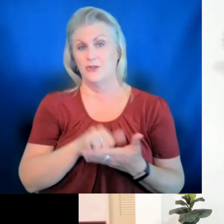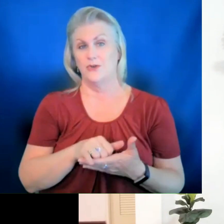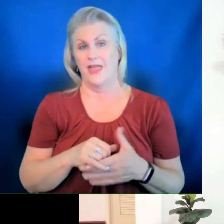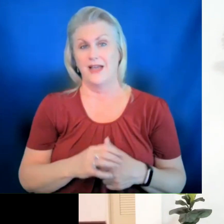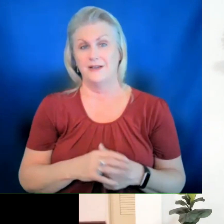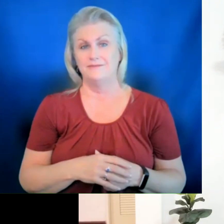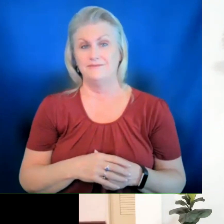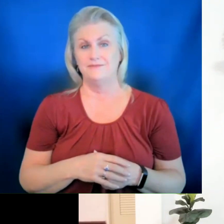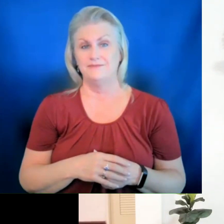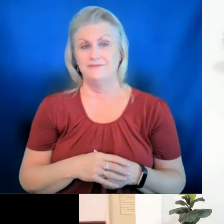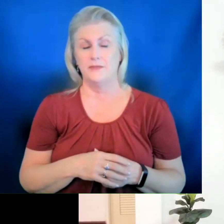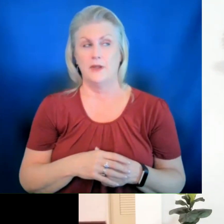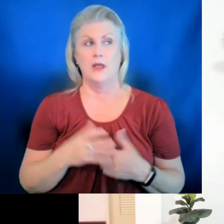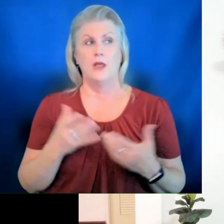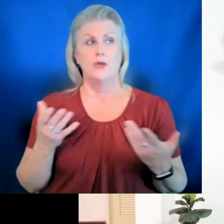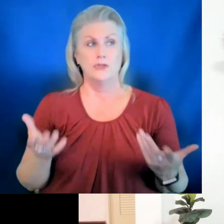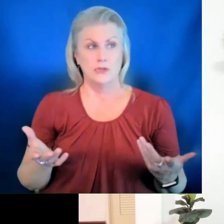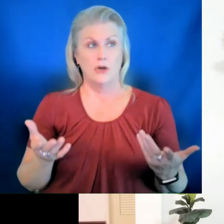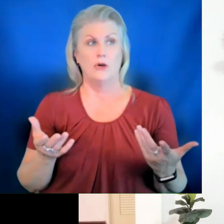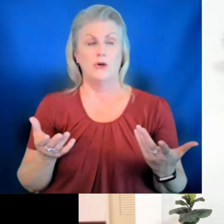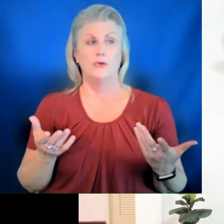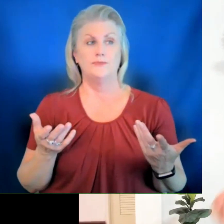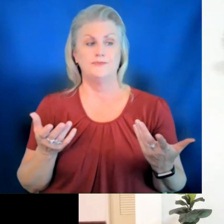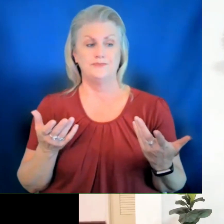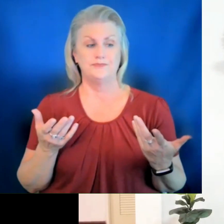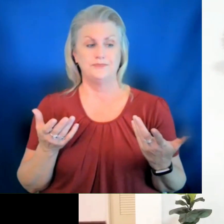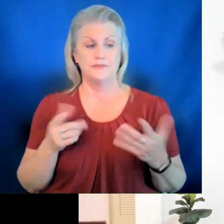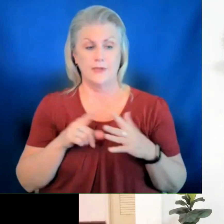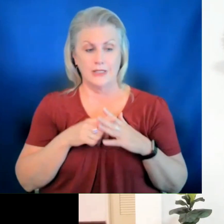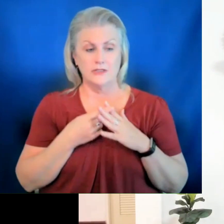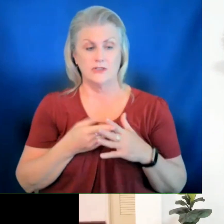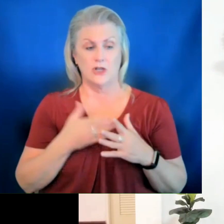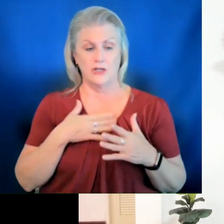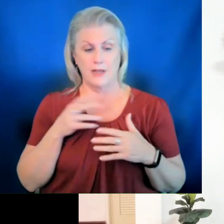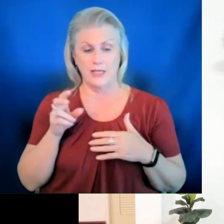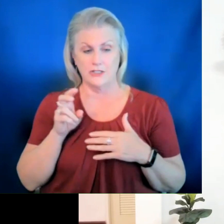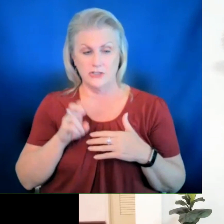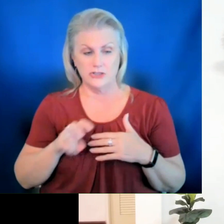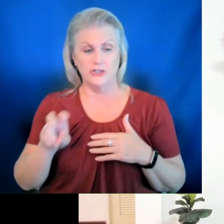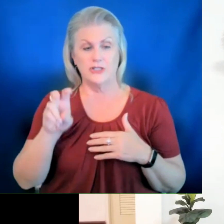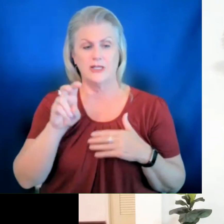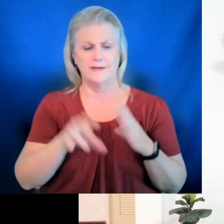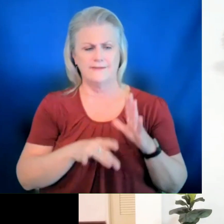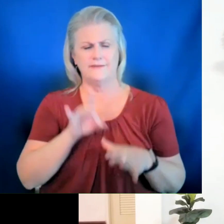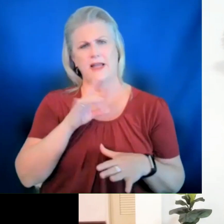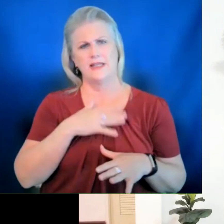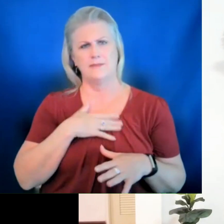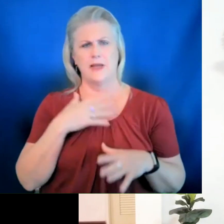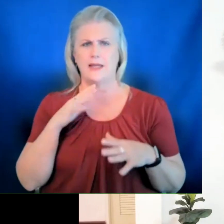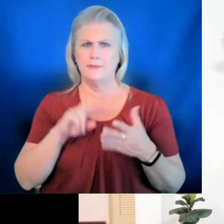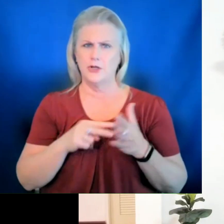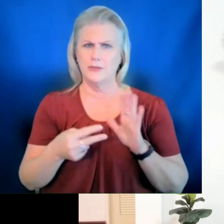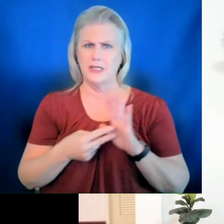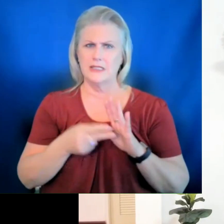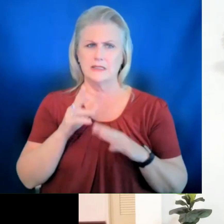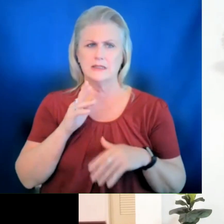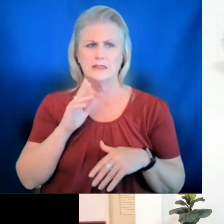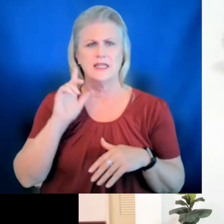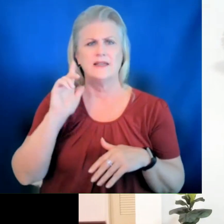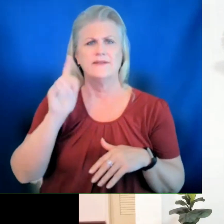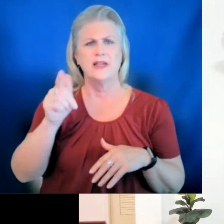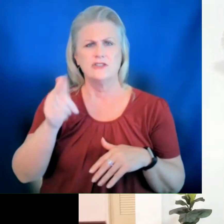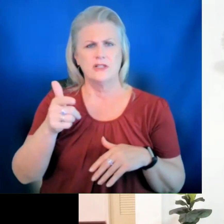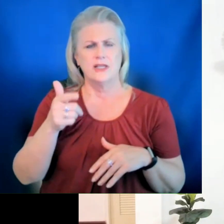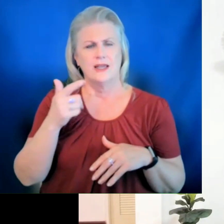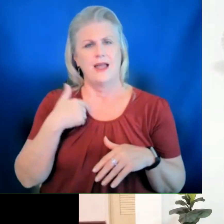that. So after I embarked on this journey of finding my purpose, and eventually